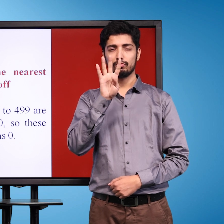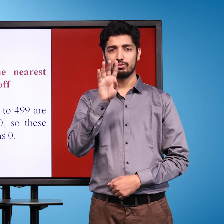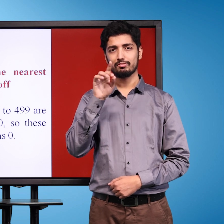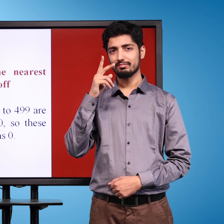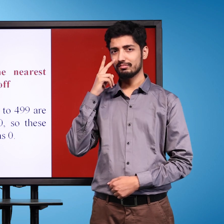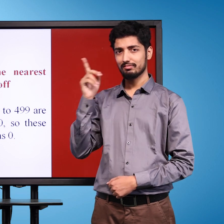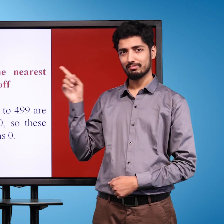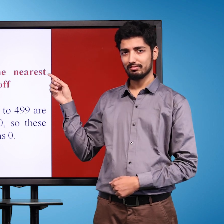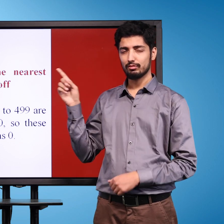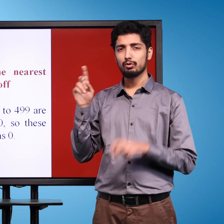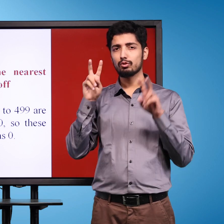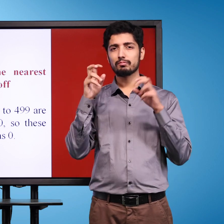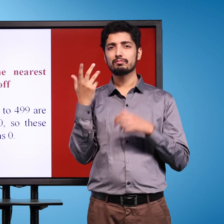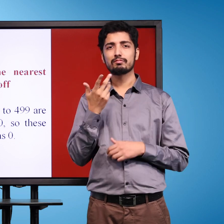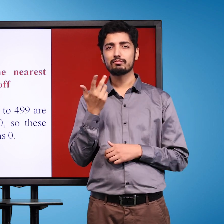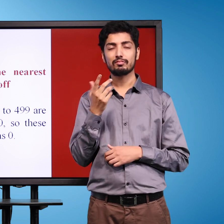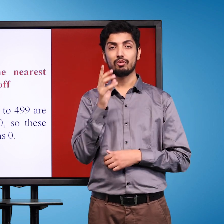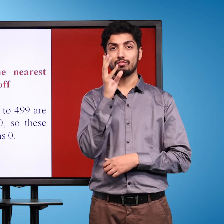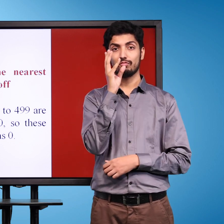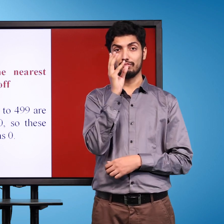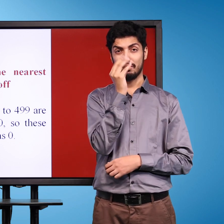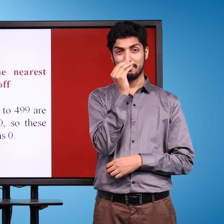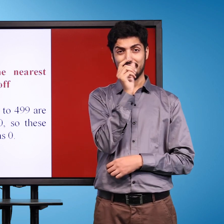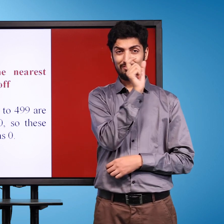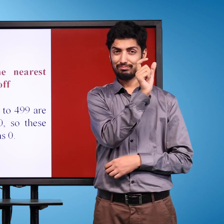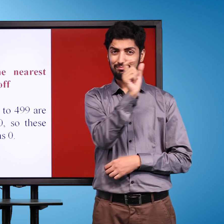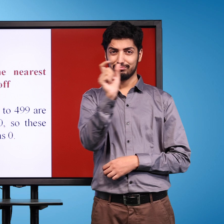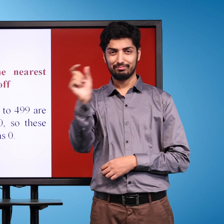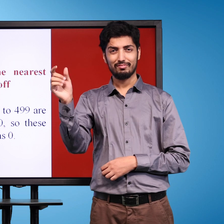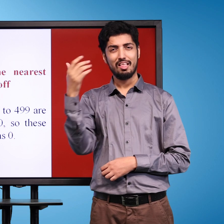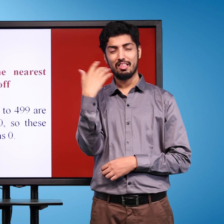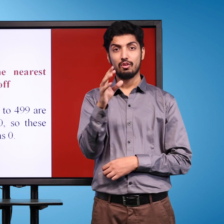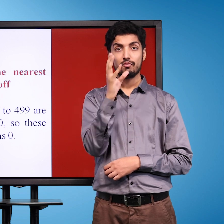(1.3.4) Estimating to the nearest thousands by rounding off.